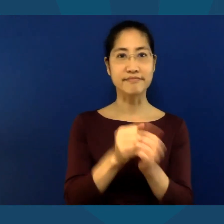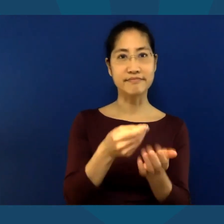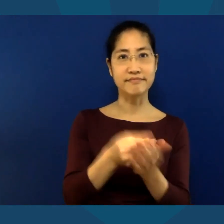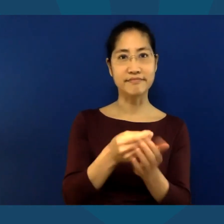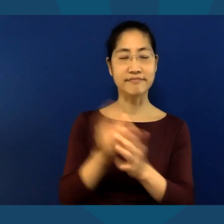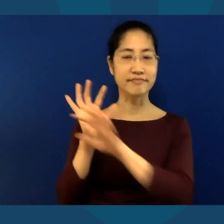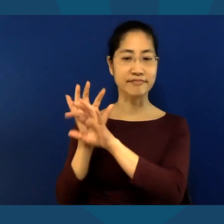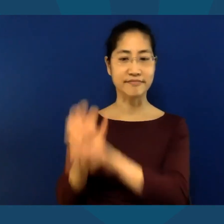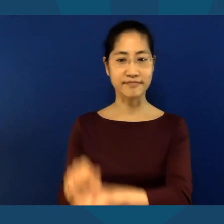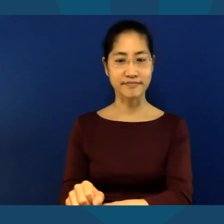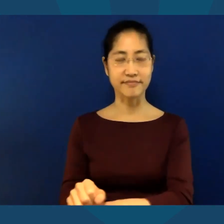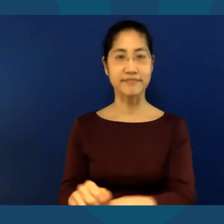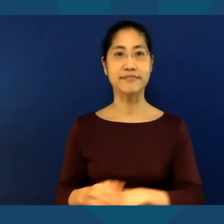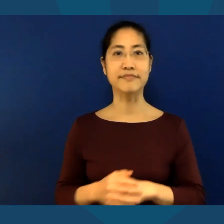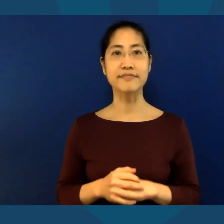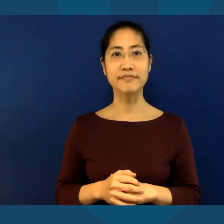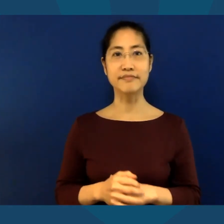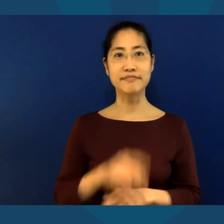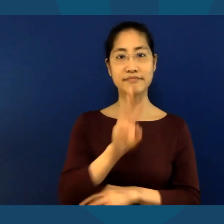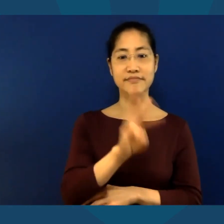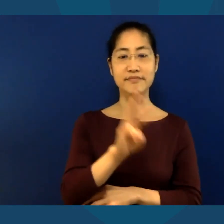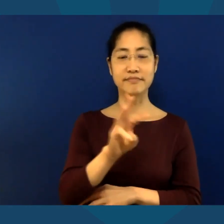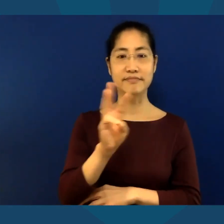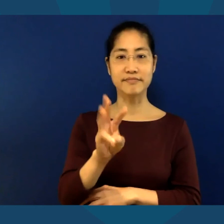Campaign funding, traditional.